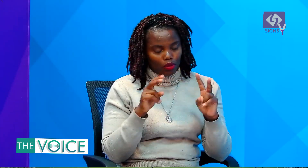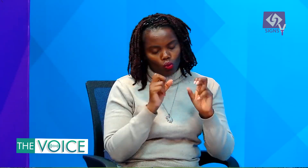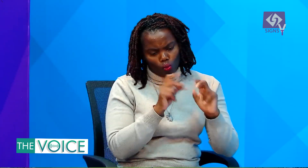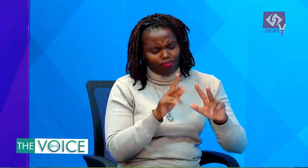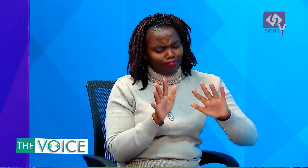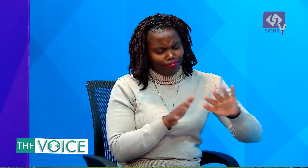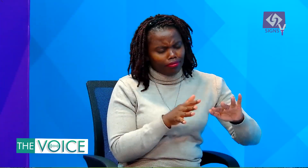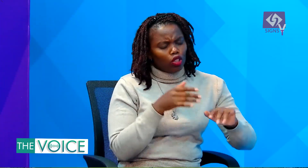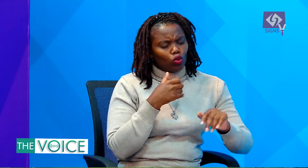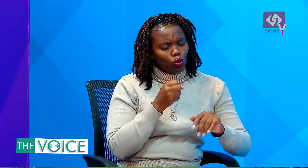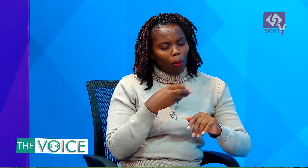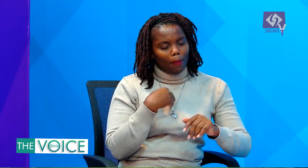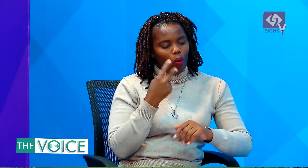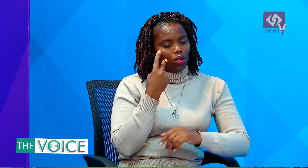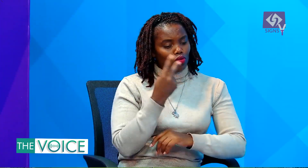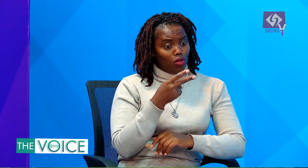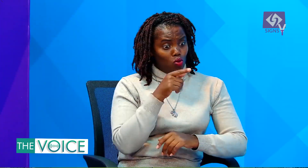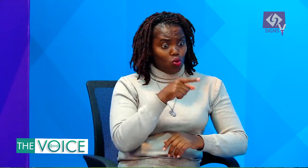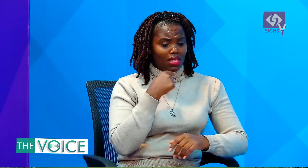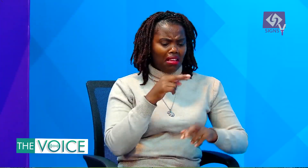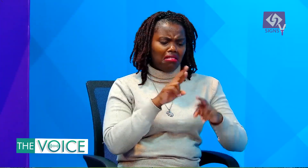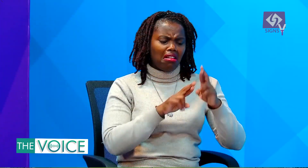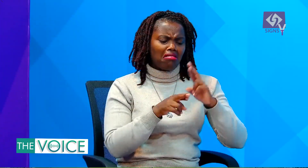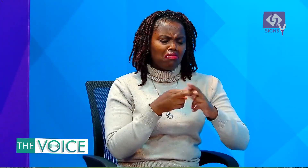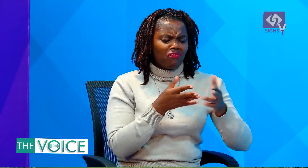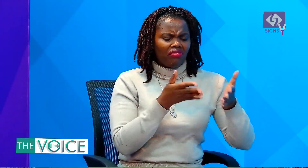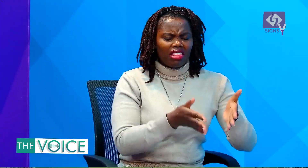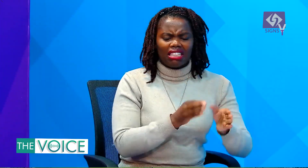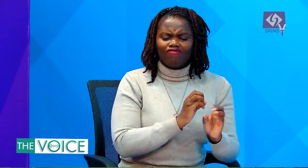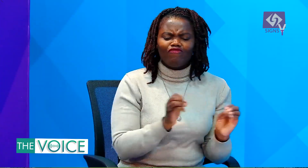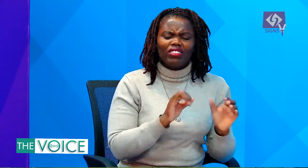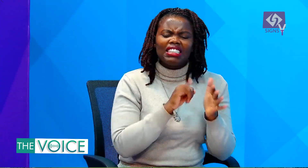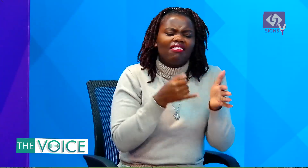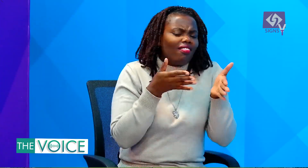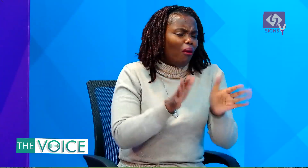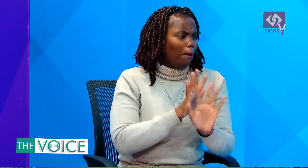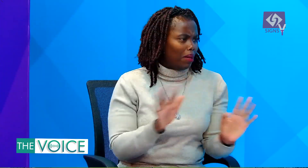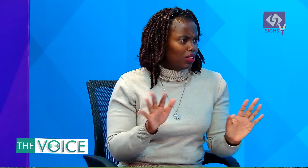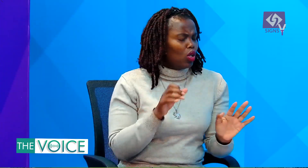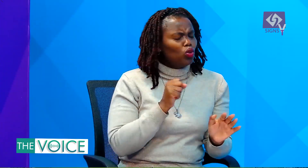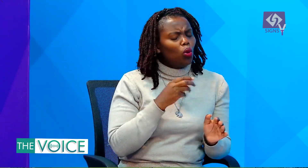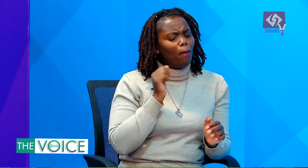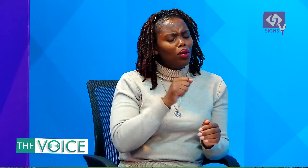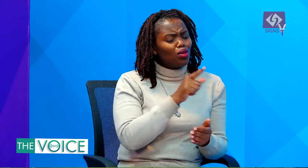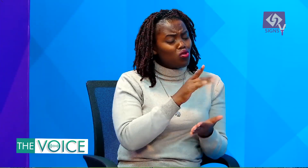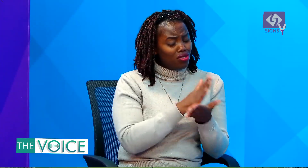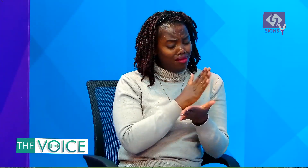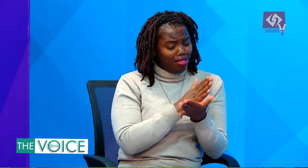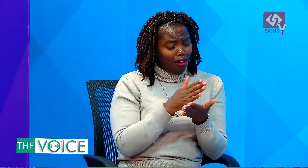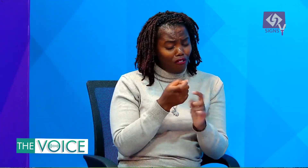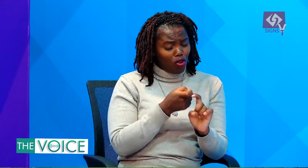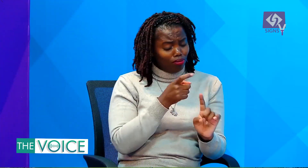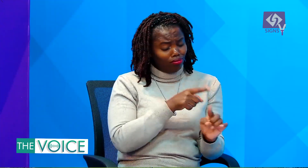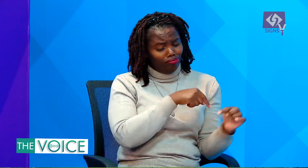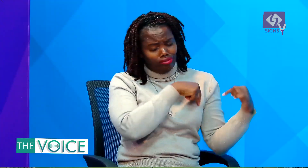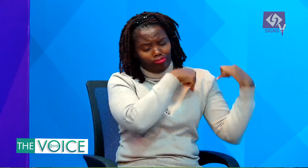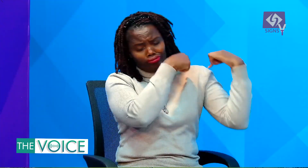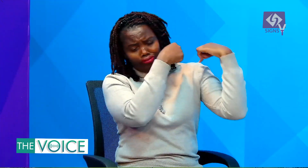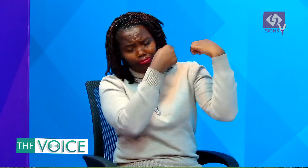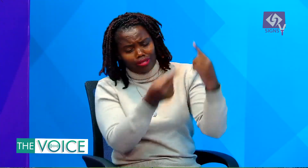rested, which is okay, and my condolences. So what about your relatives? Can you please share